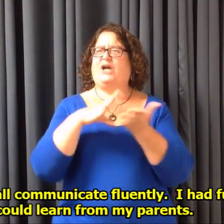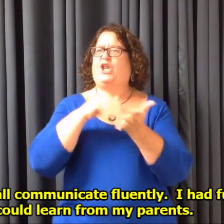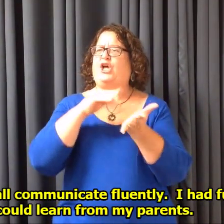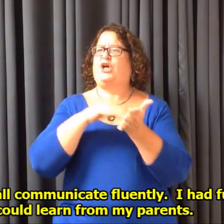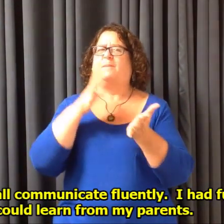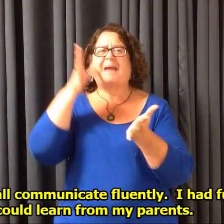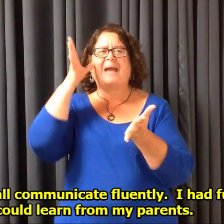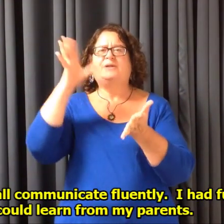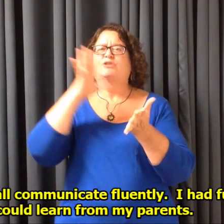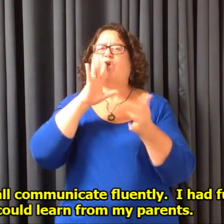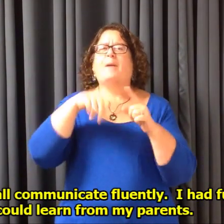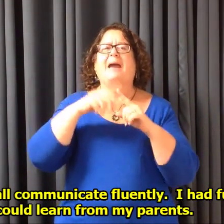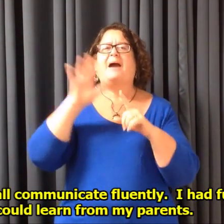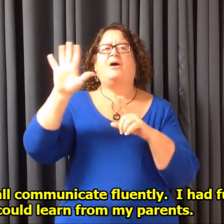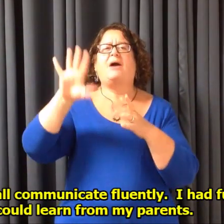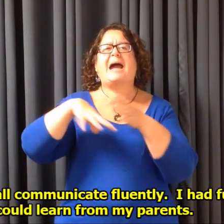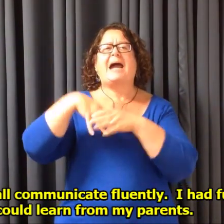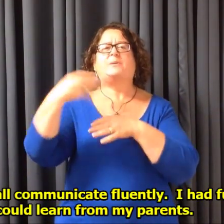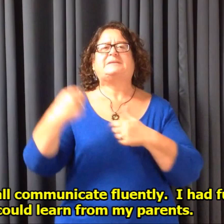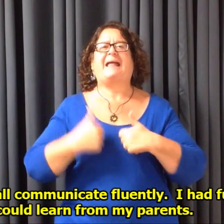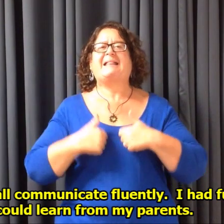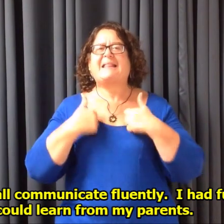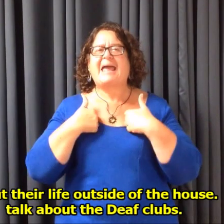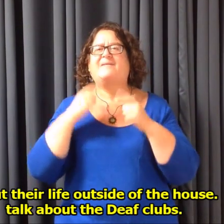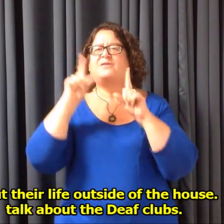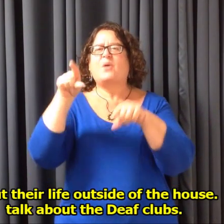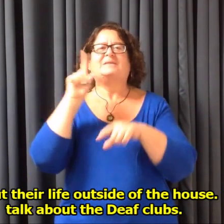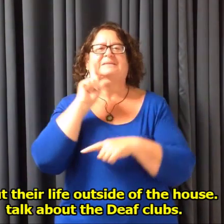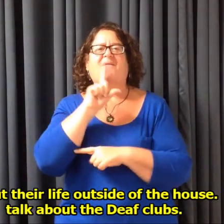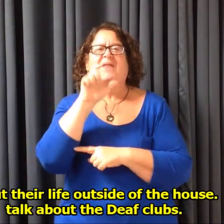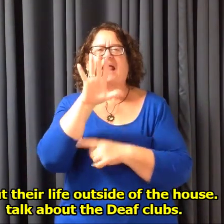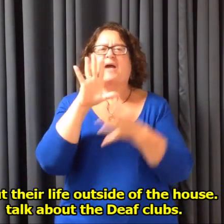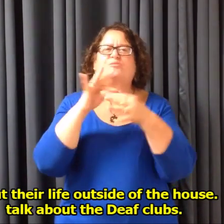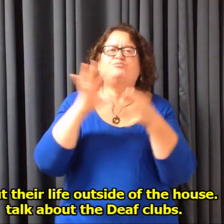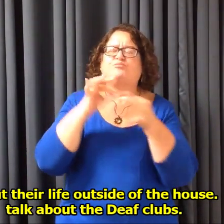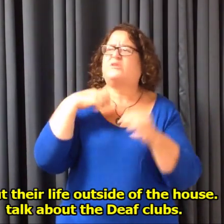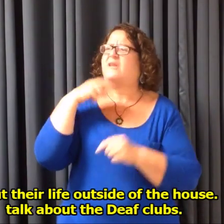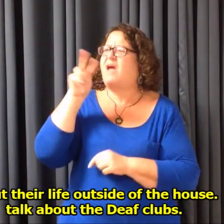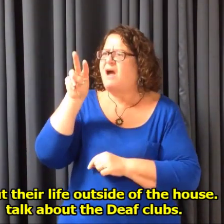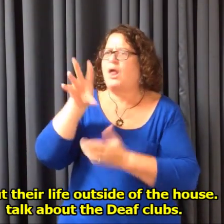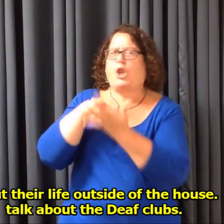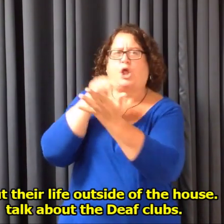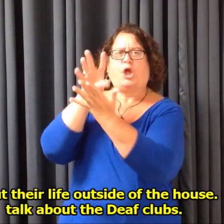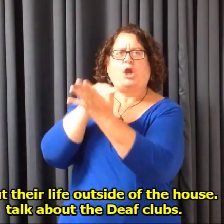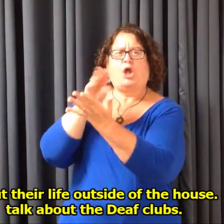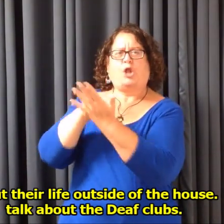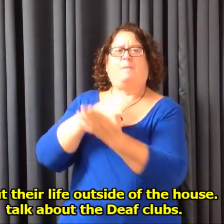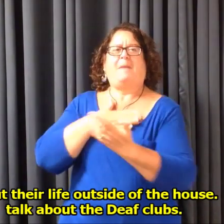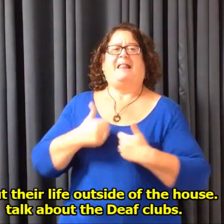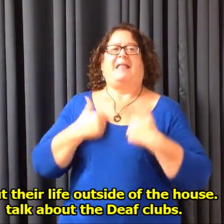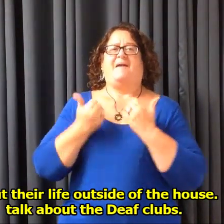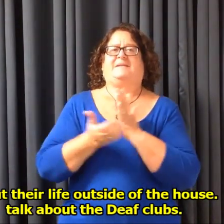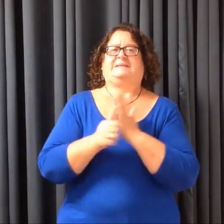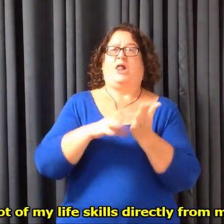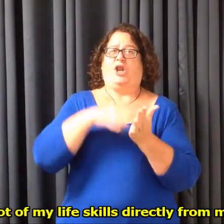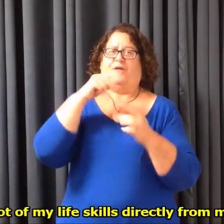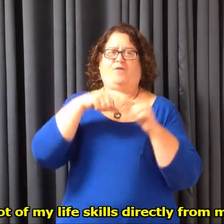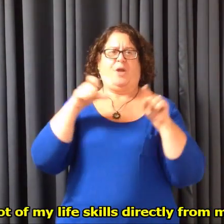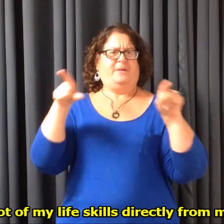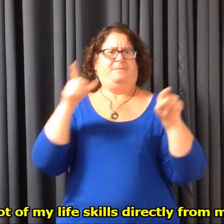I had full access. I could learn from my parents. They talked about their life outside of the house. They would talk about the deaf clubs. So I learned a